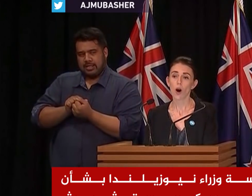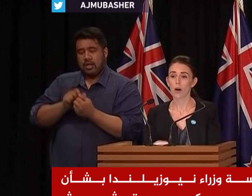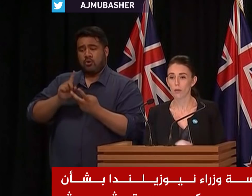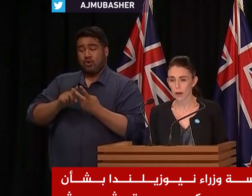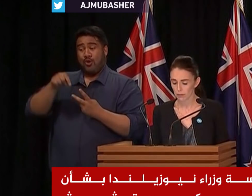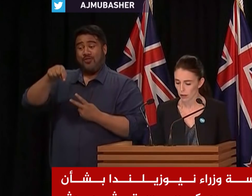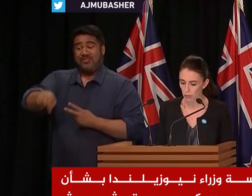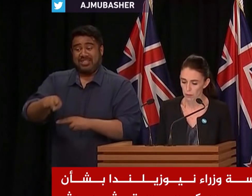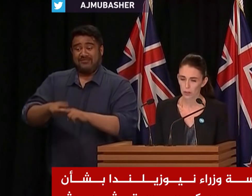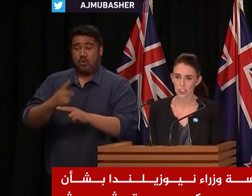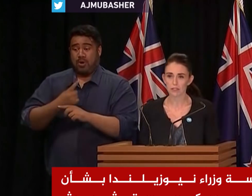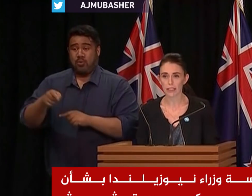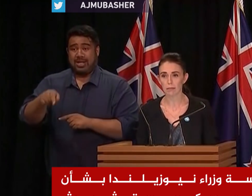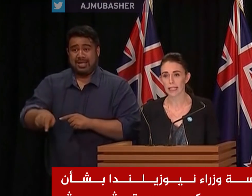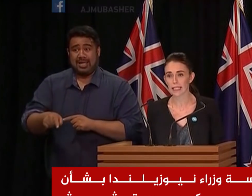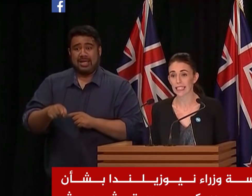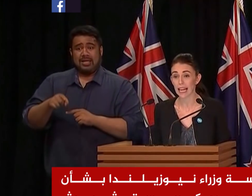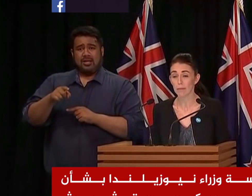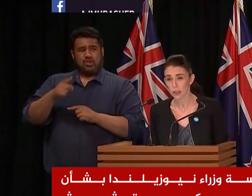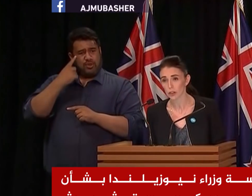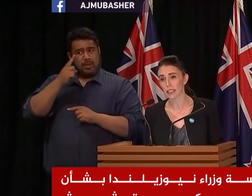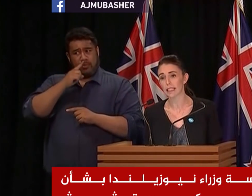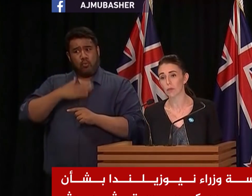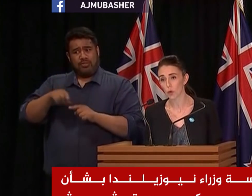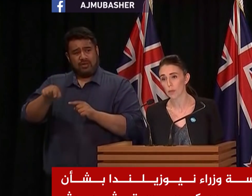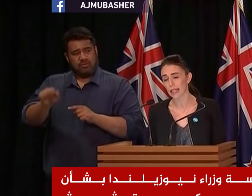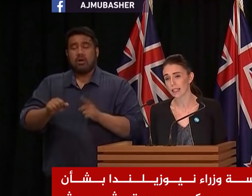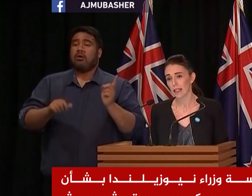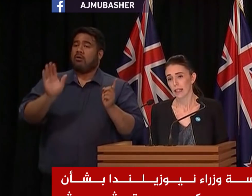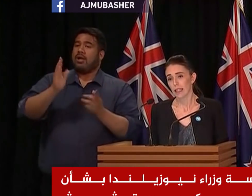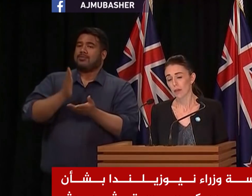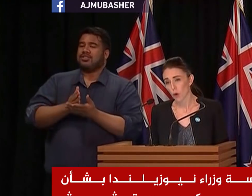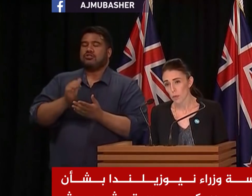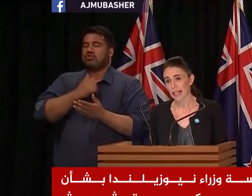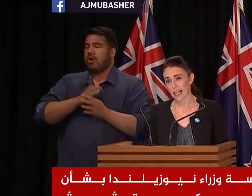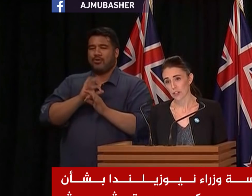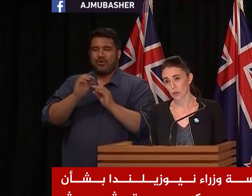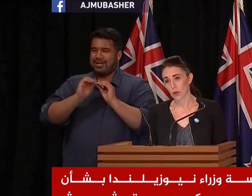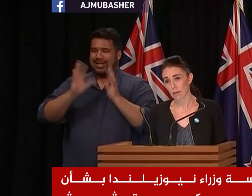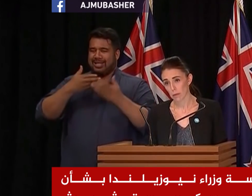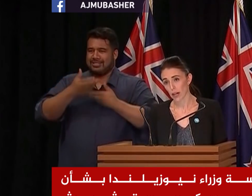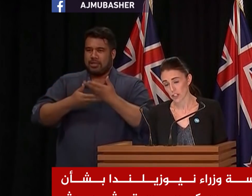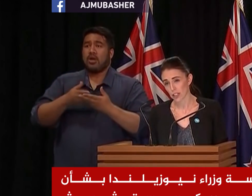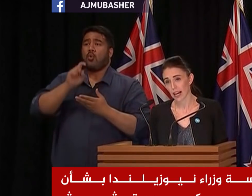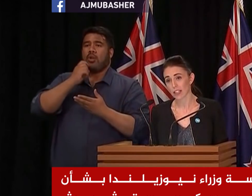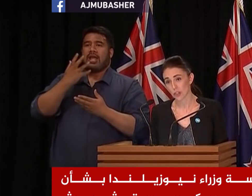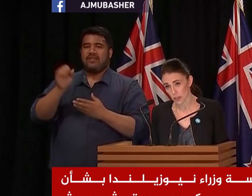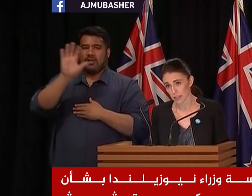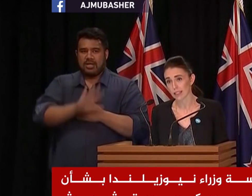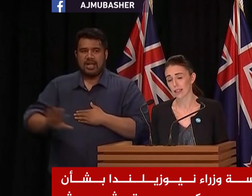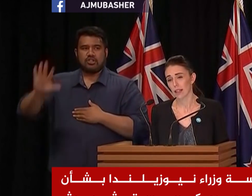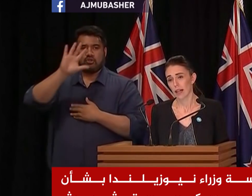Don't you think people want to see something this Friday? My apologies if I didn't make it clear. Absolutely, there will be a national commemoration